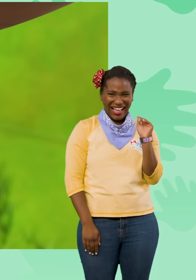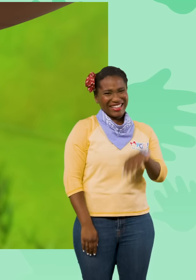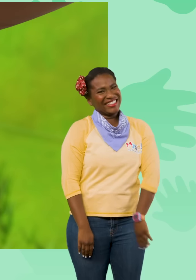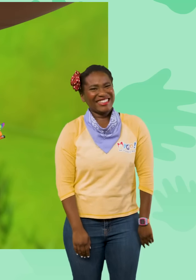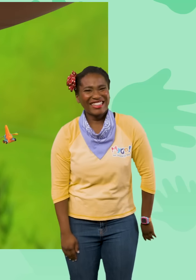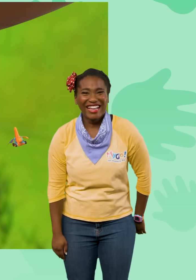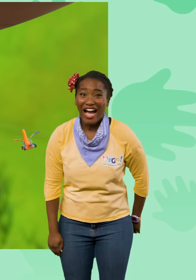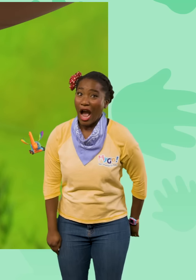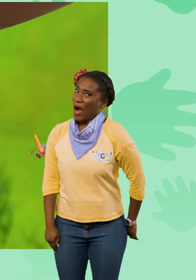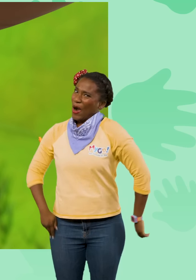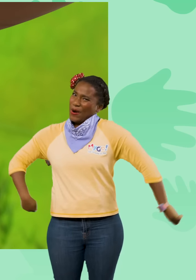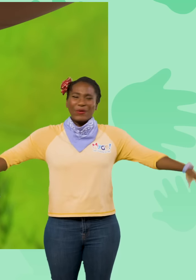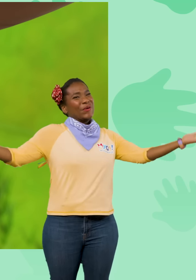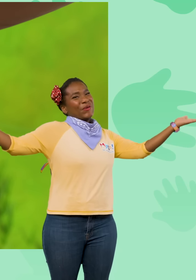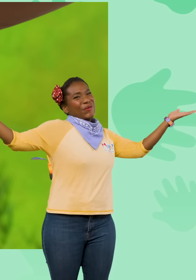Bye.